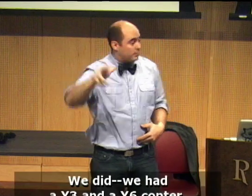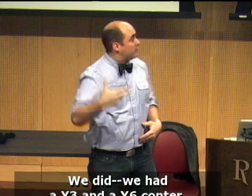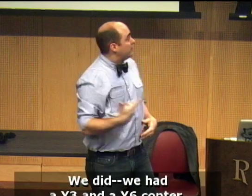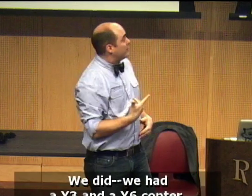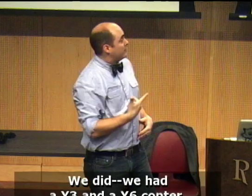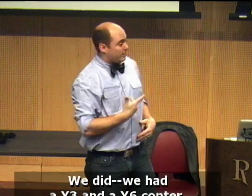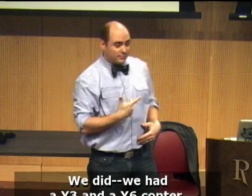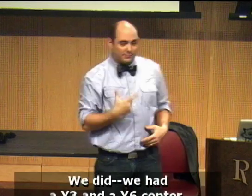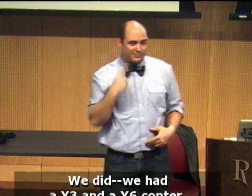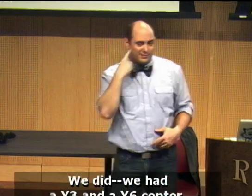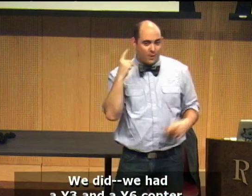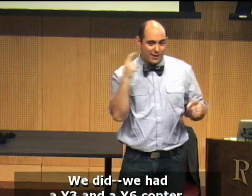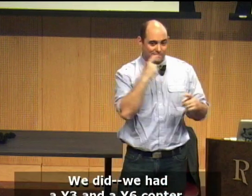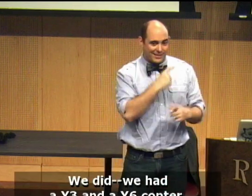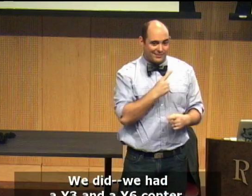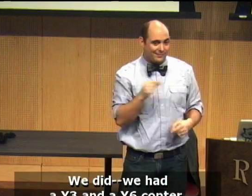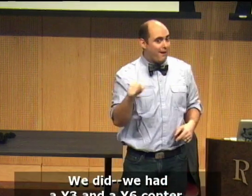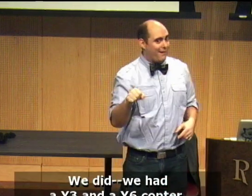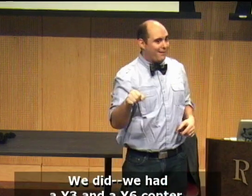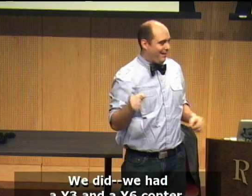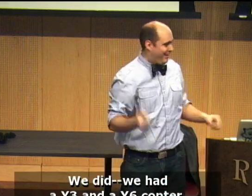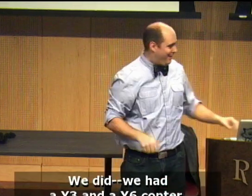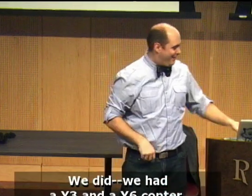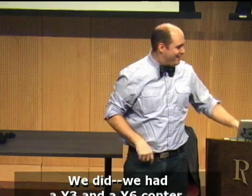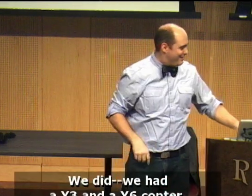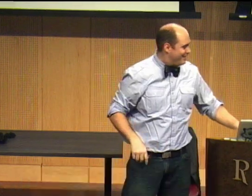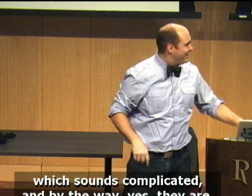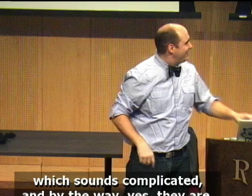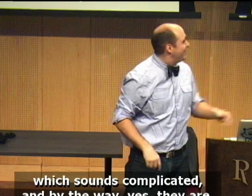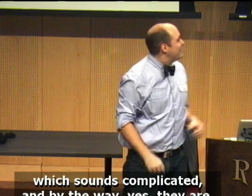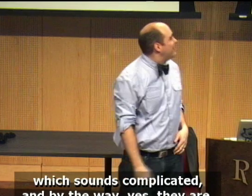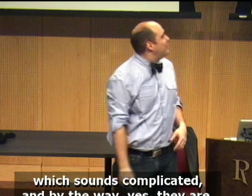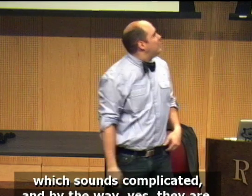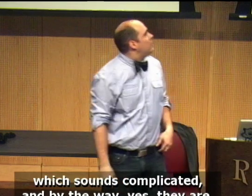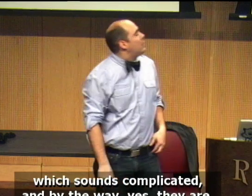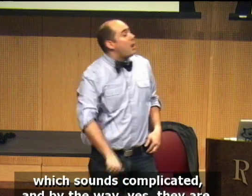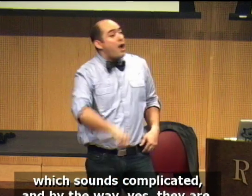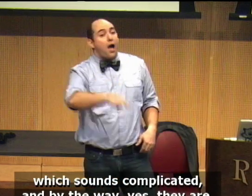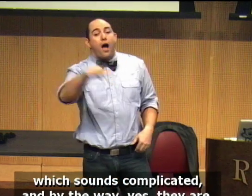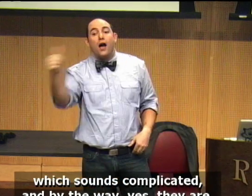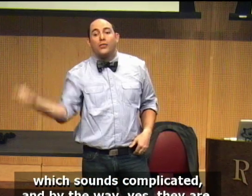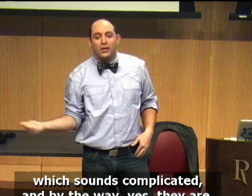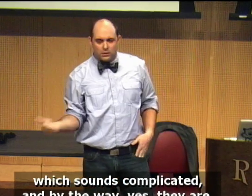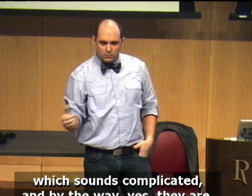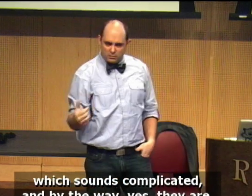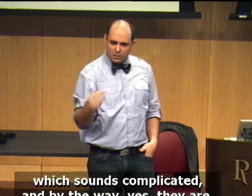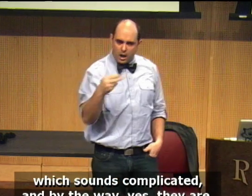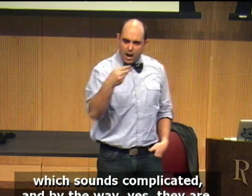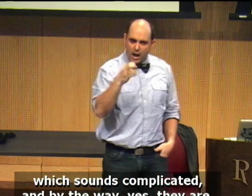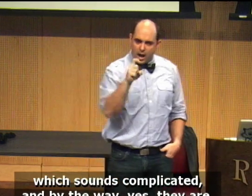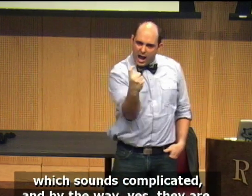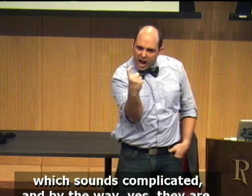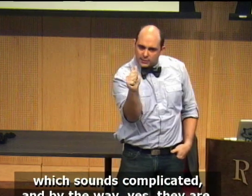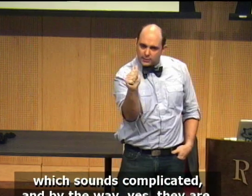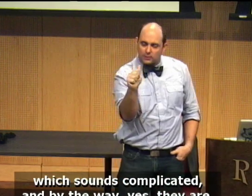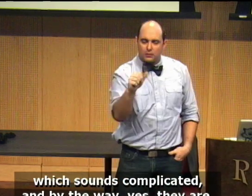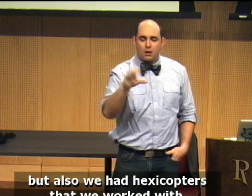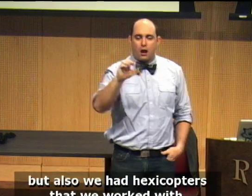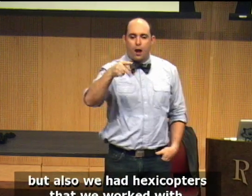had a Y3 and a Y6 copter, which sounds complicated, and by the way, yes, they are, but